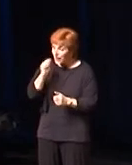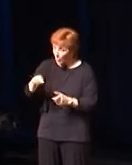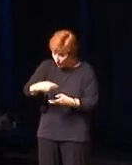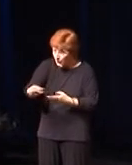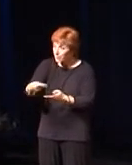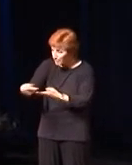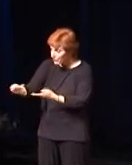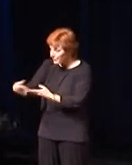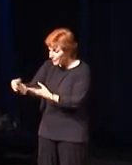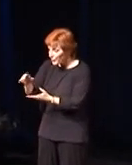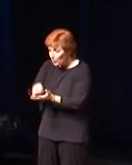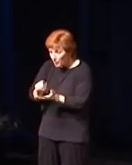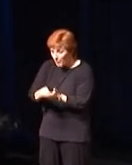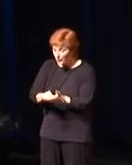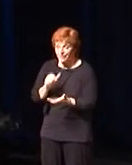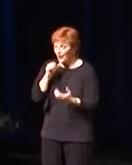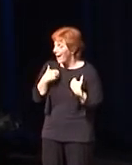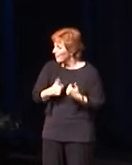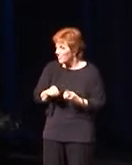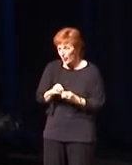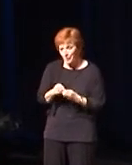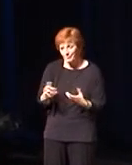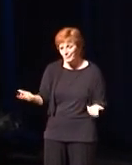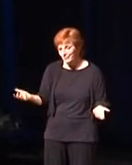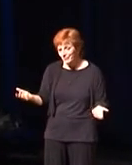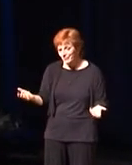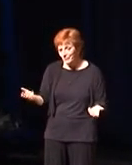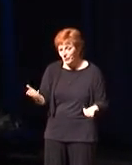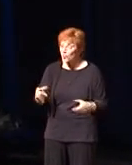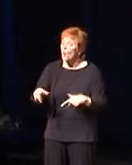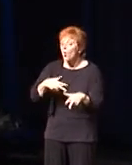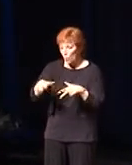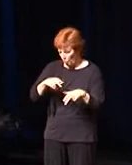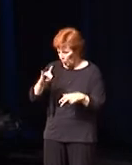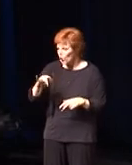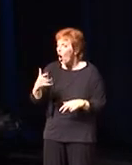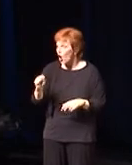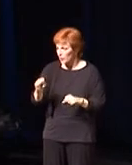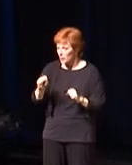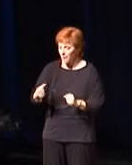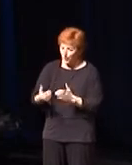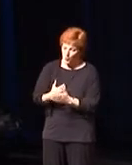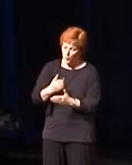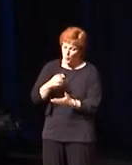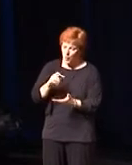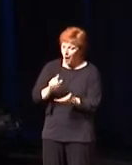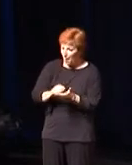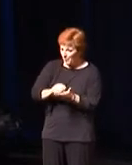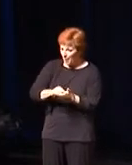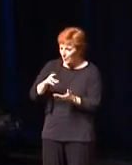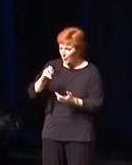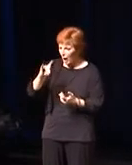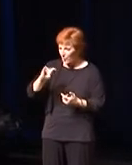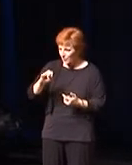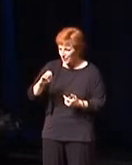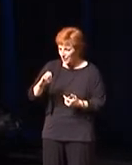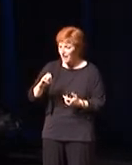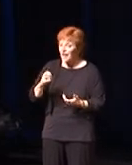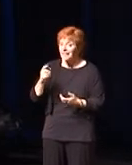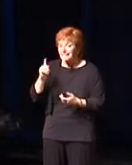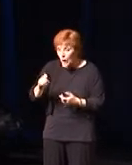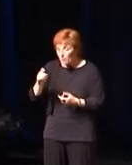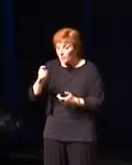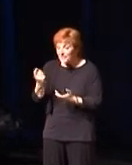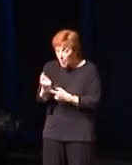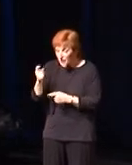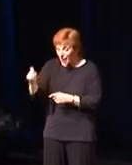papers. Well, we don't have paper routes anymore, dog walking. That could be the new paper route. Because I want something you've got to do every single